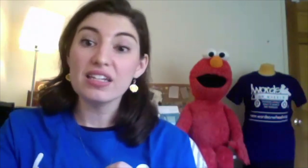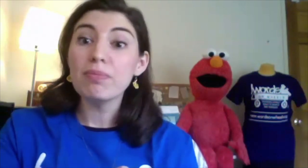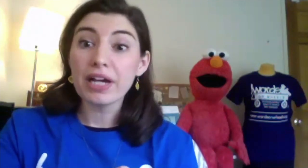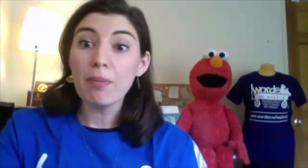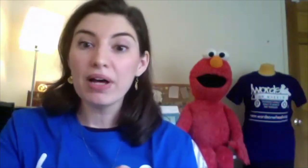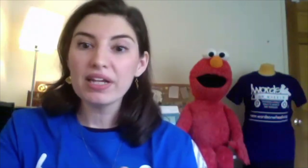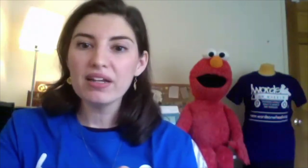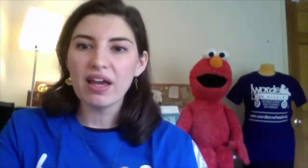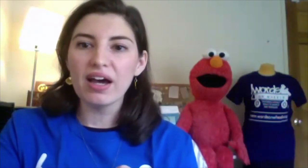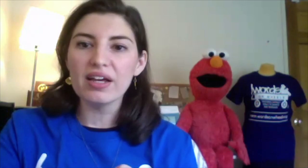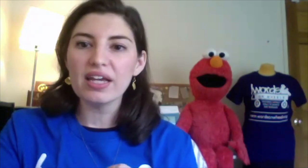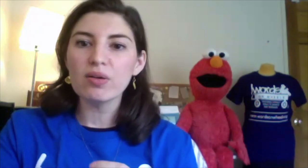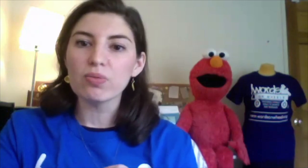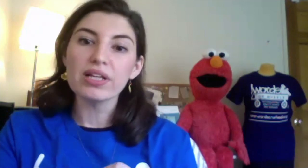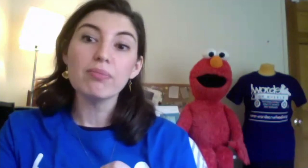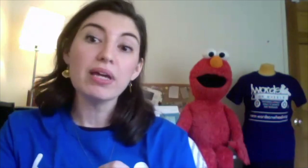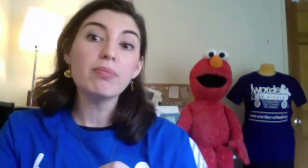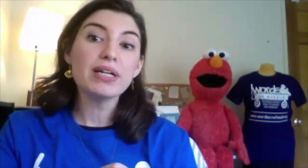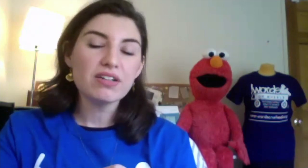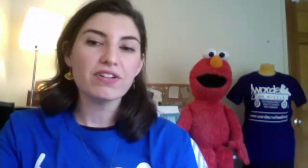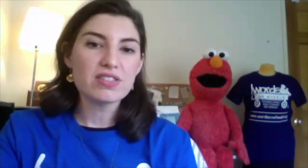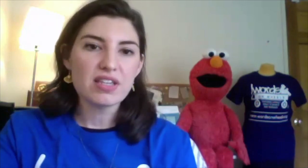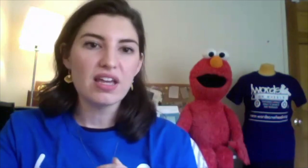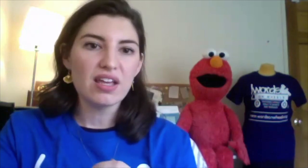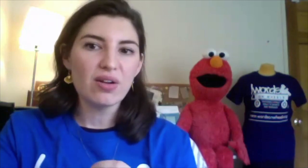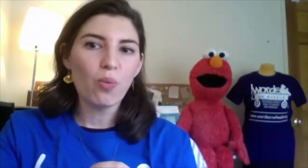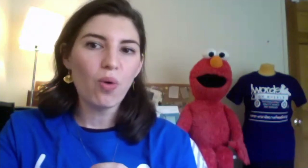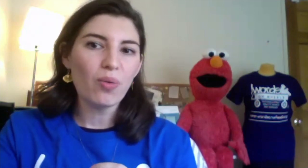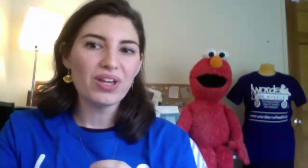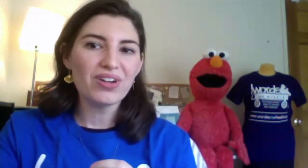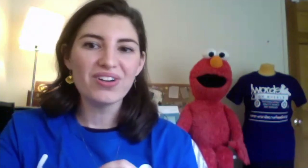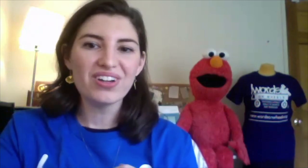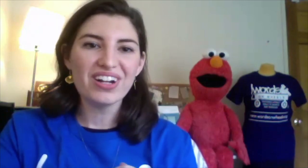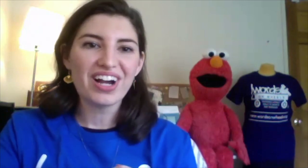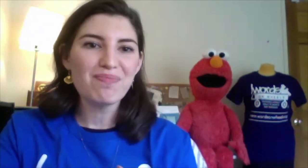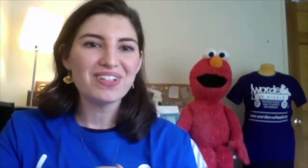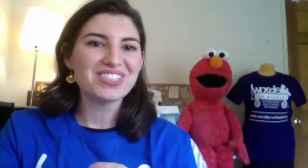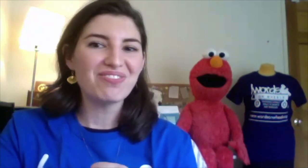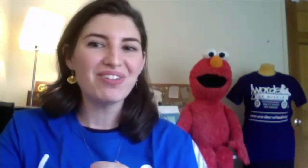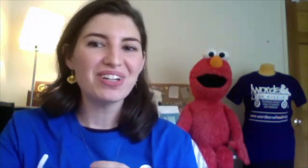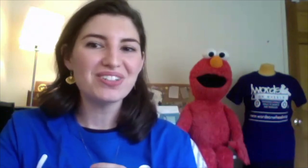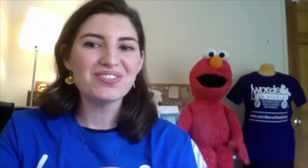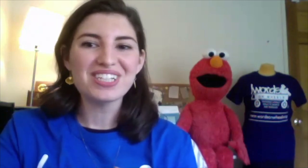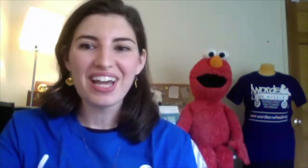up on it, and it really made a big difference in what we could accomplish and what we could do together.